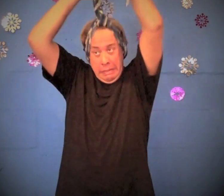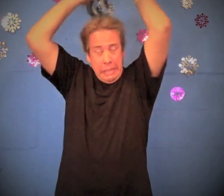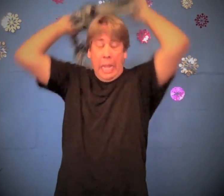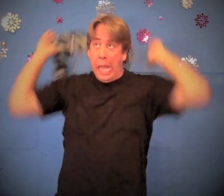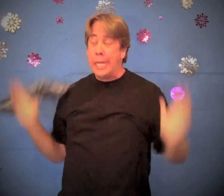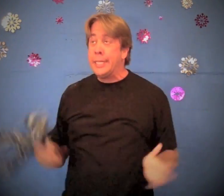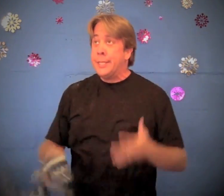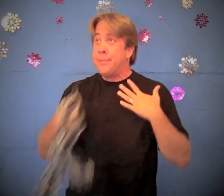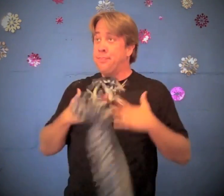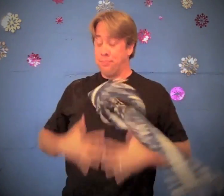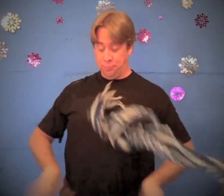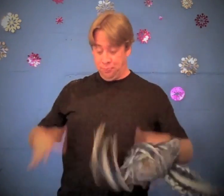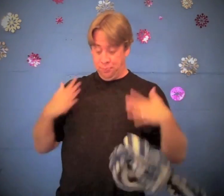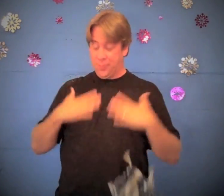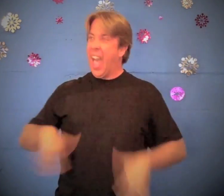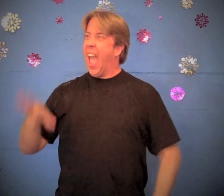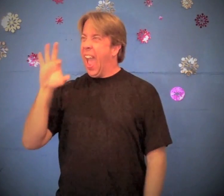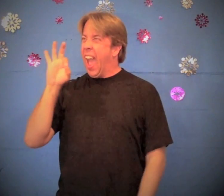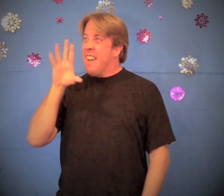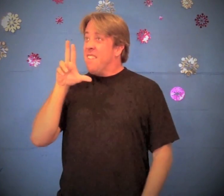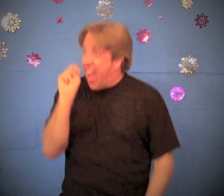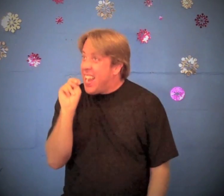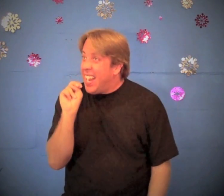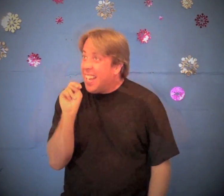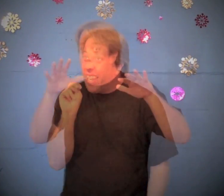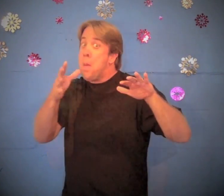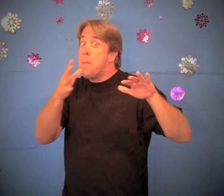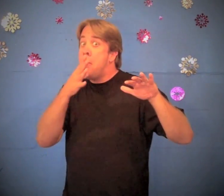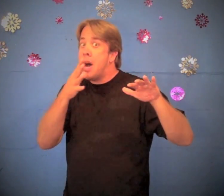while she took off his wet socks.